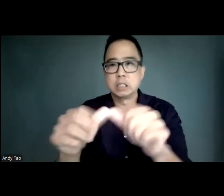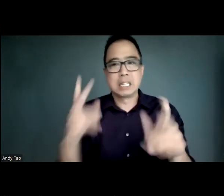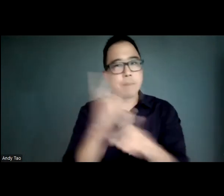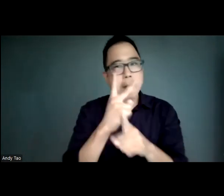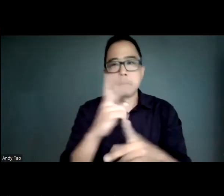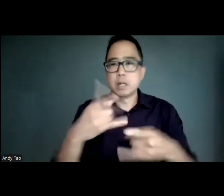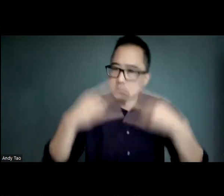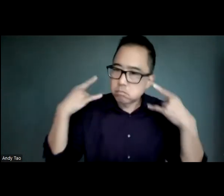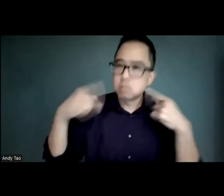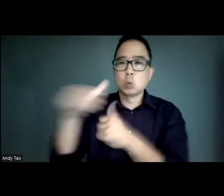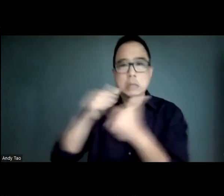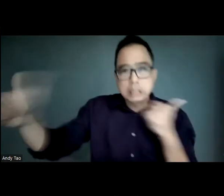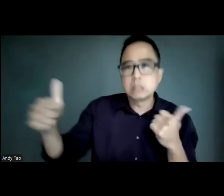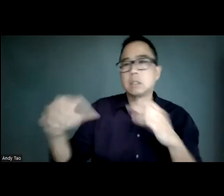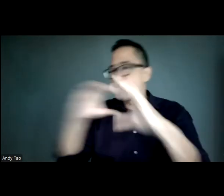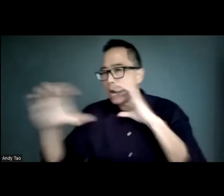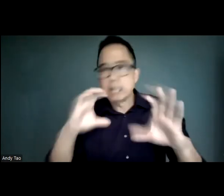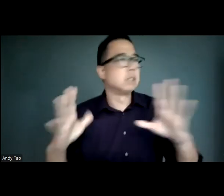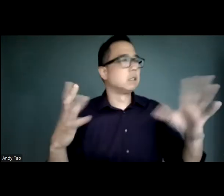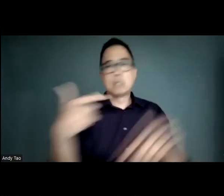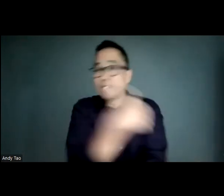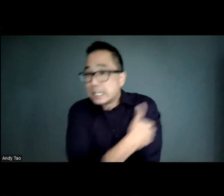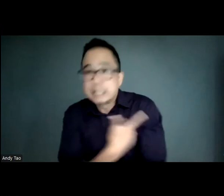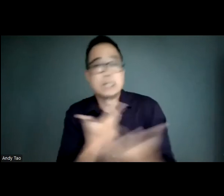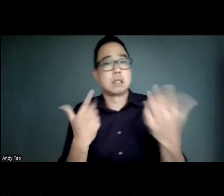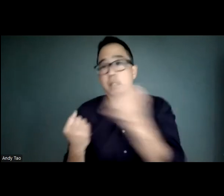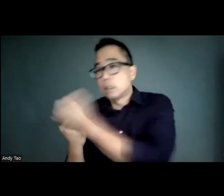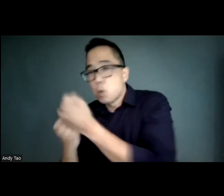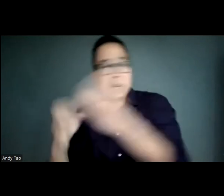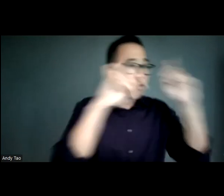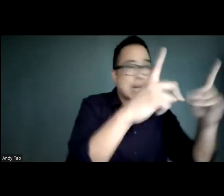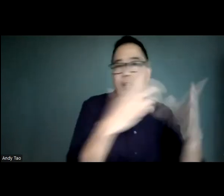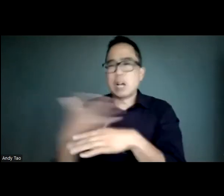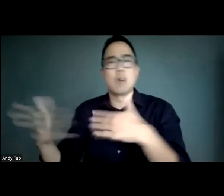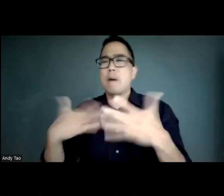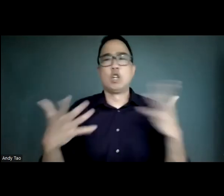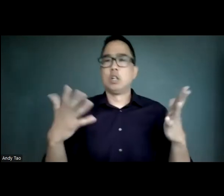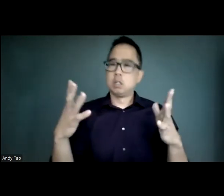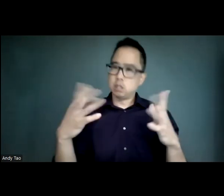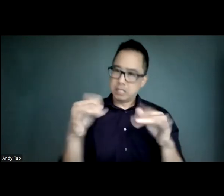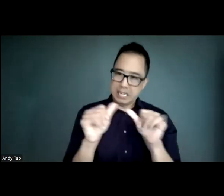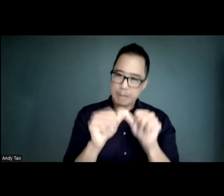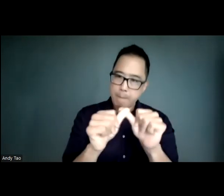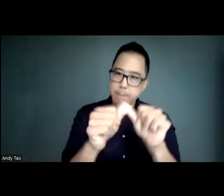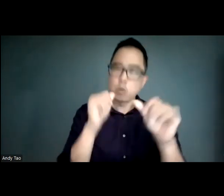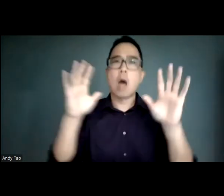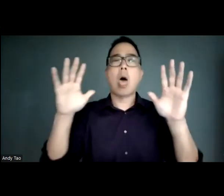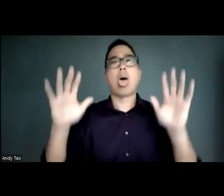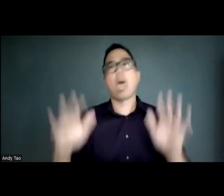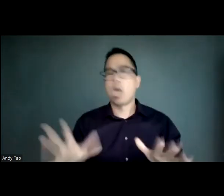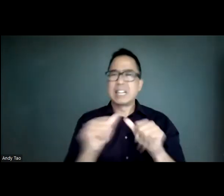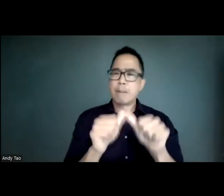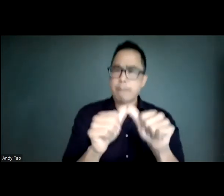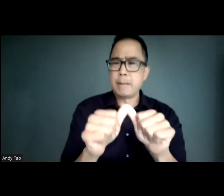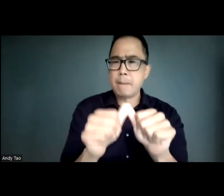case. So continue with these precautions. Vaccination, supporting one another, education,